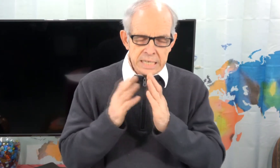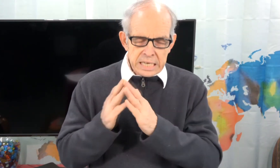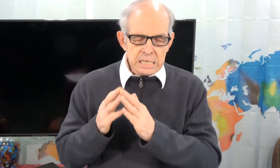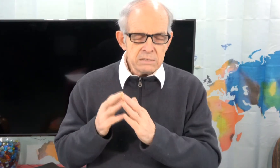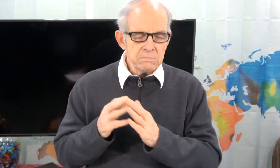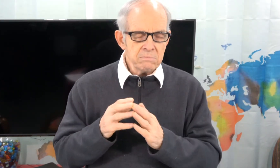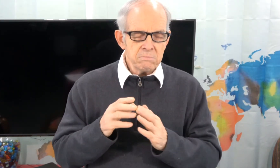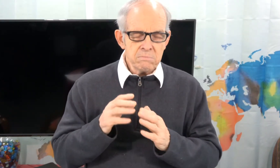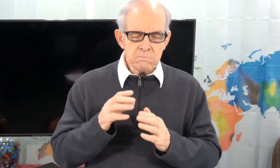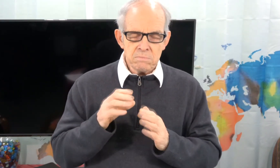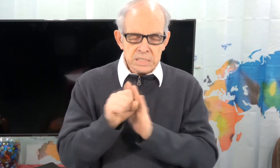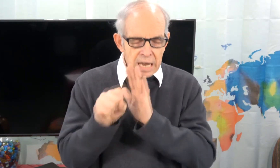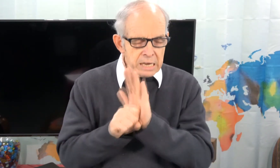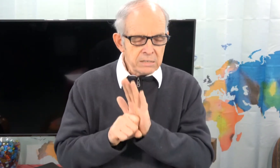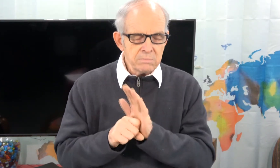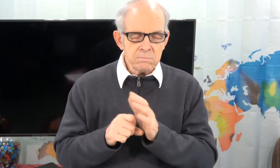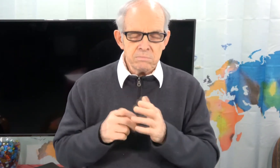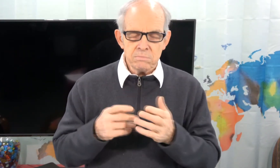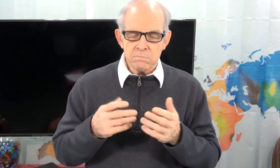city, stay,